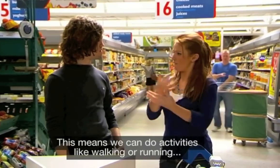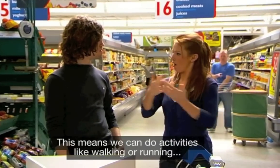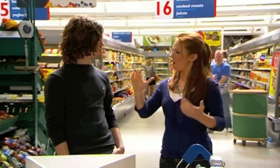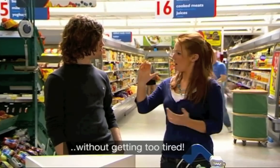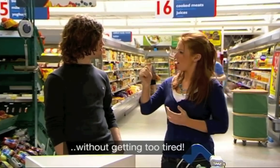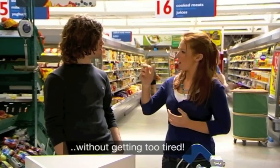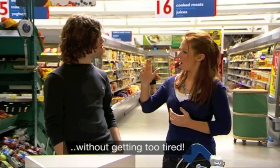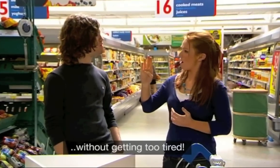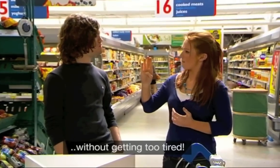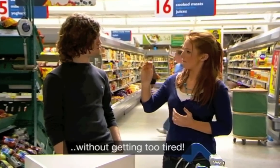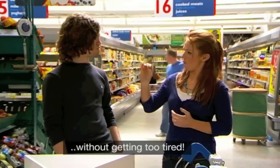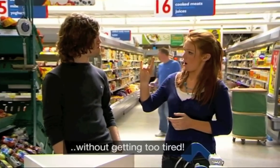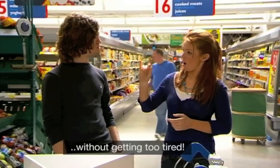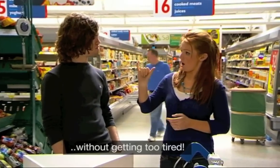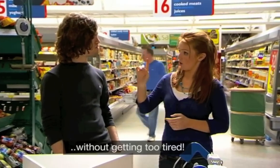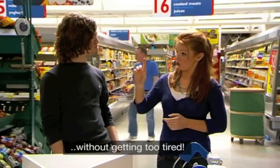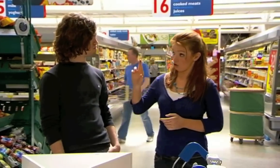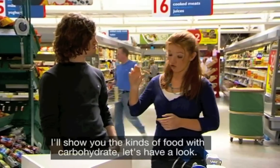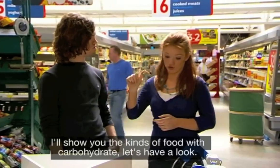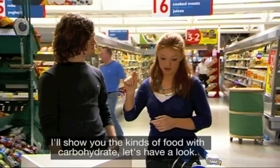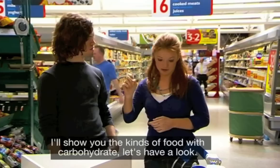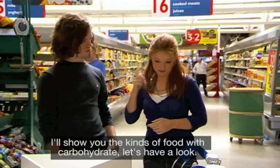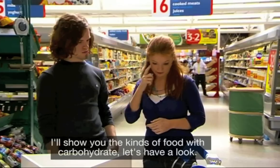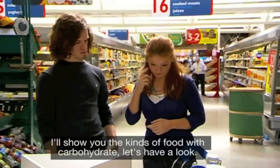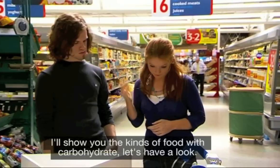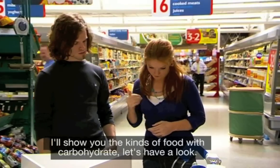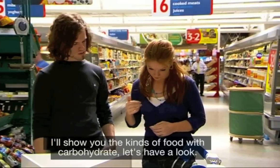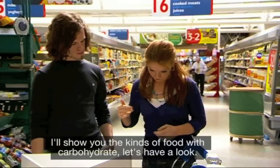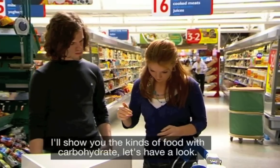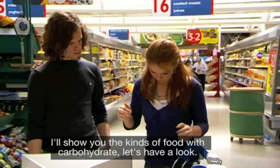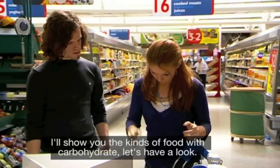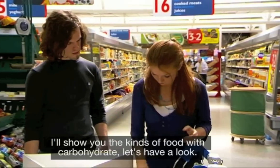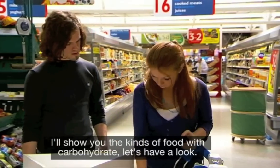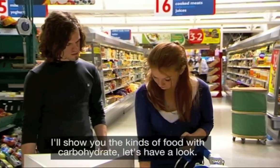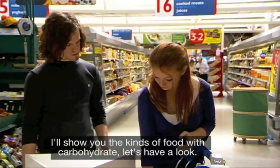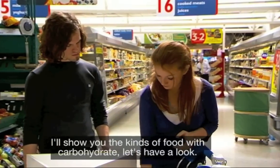running without getting too tired. I'll show you the kind of foods with carbohydrate. Let's have a look.